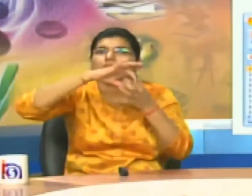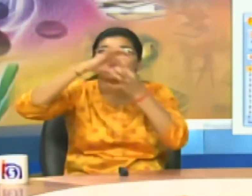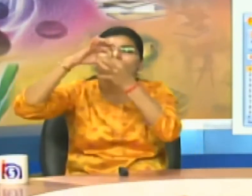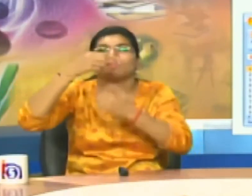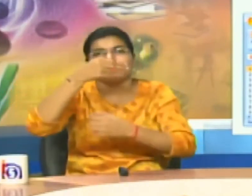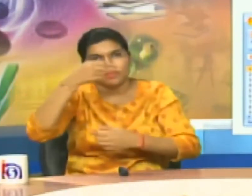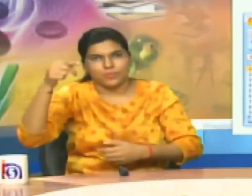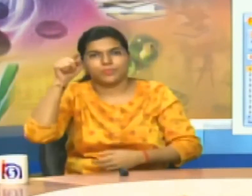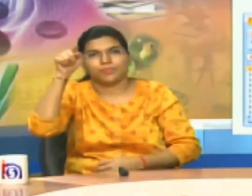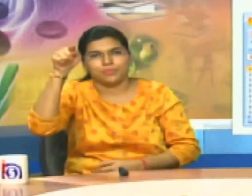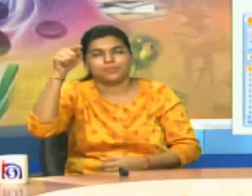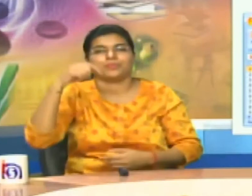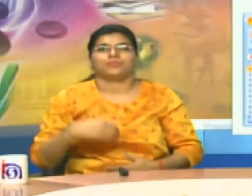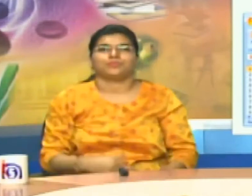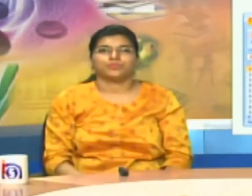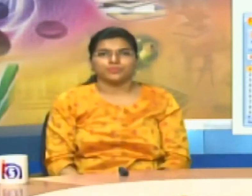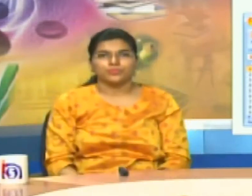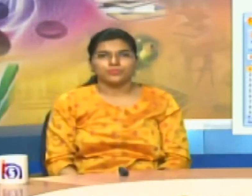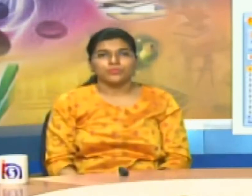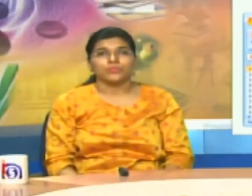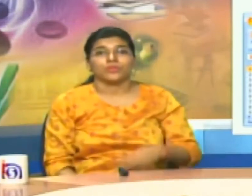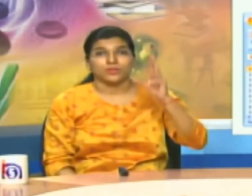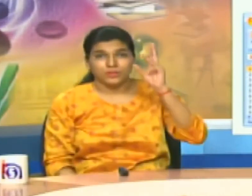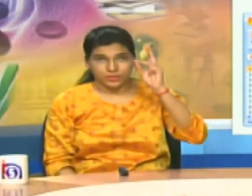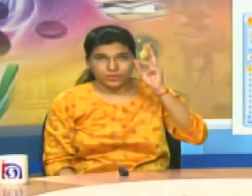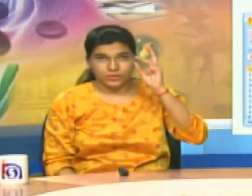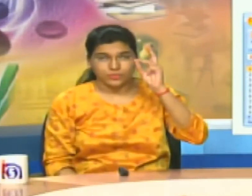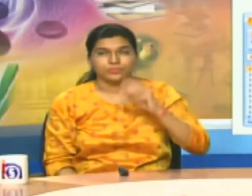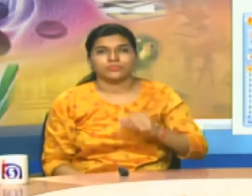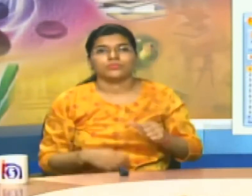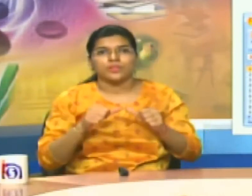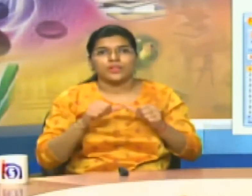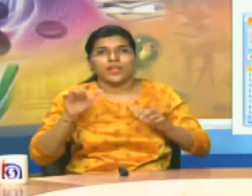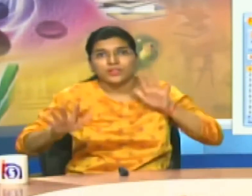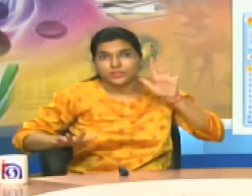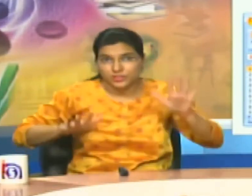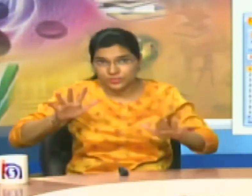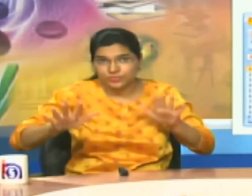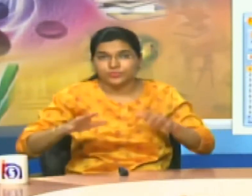For example, when you have to do some mathematical calculation,